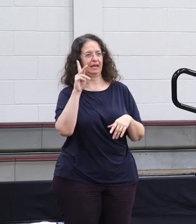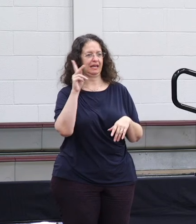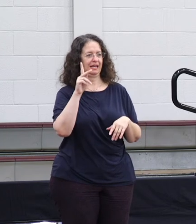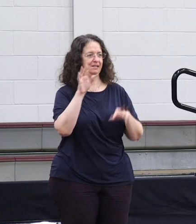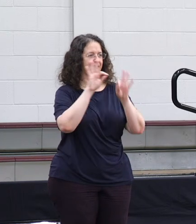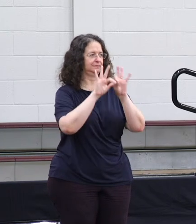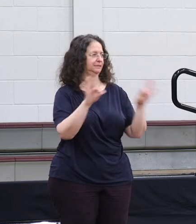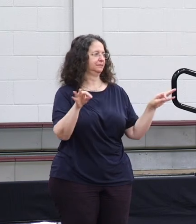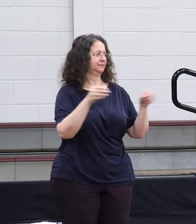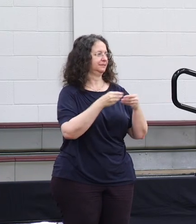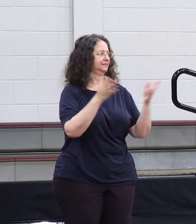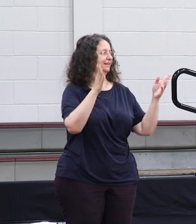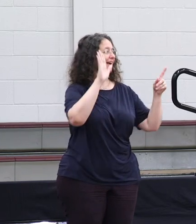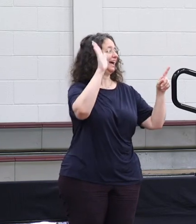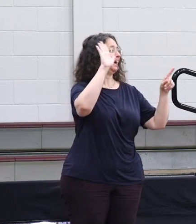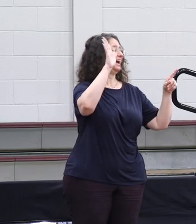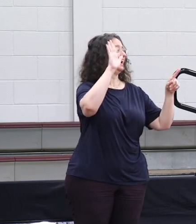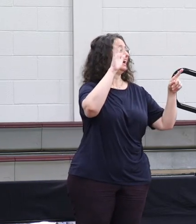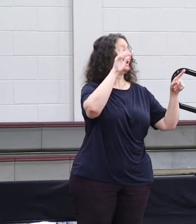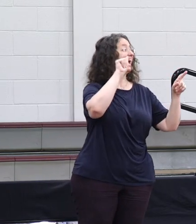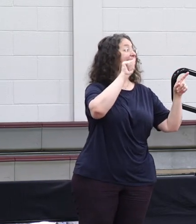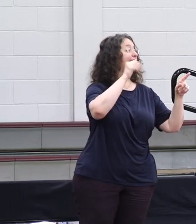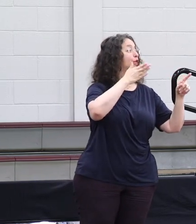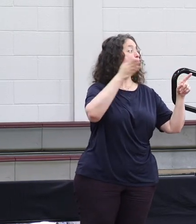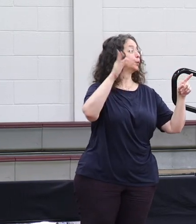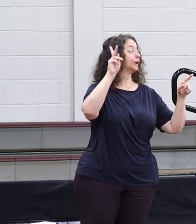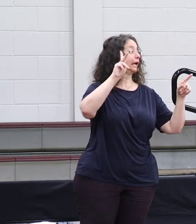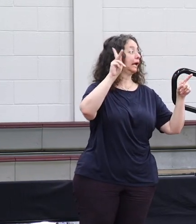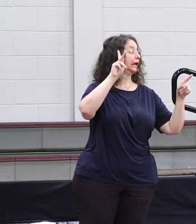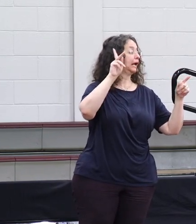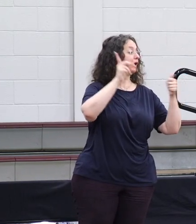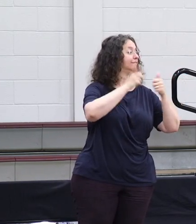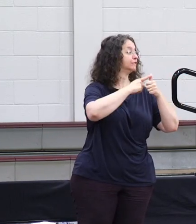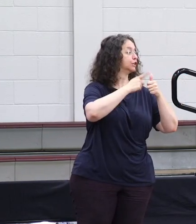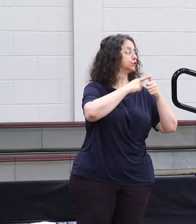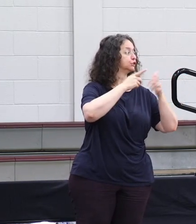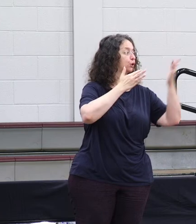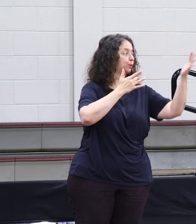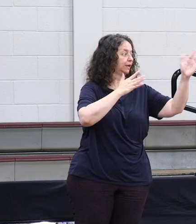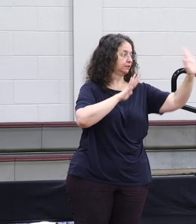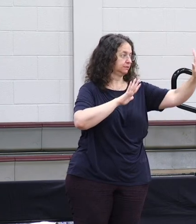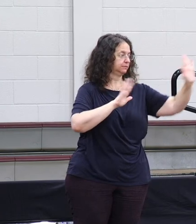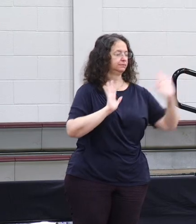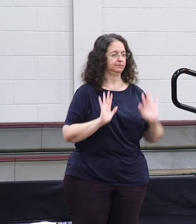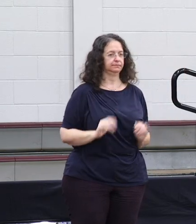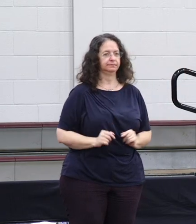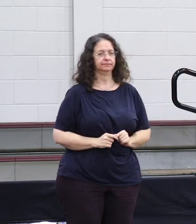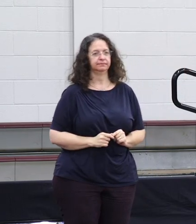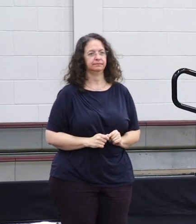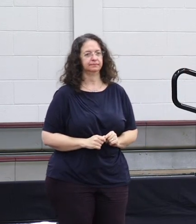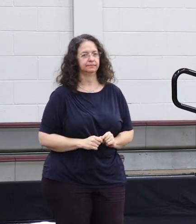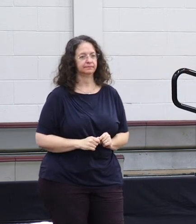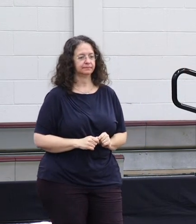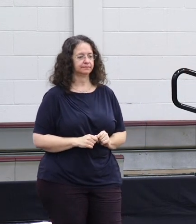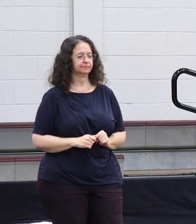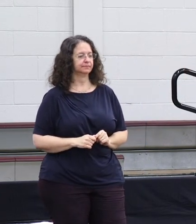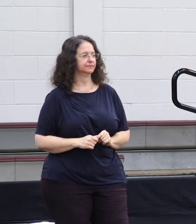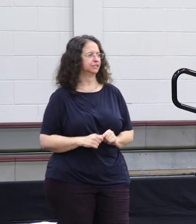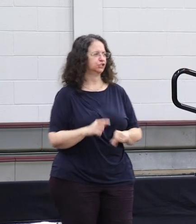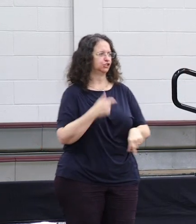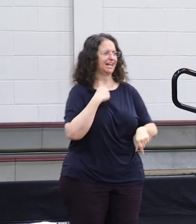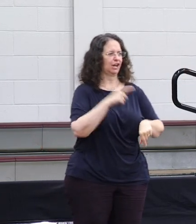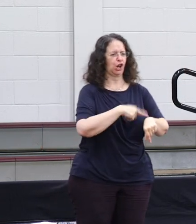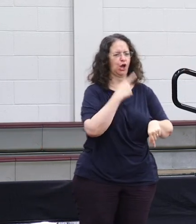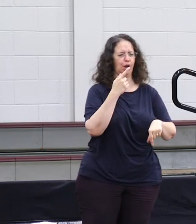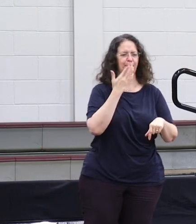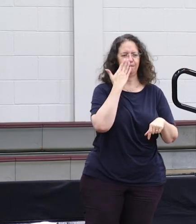Yurko, hi. It's A through K first, so you're gonna be a while, so relax. She had a long morning in that